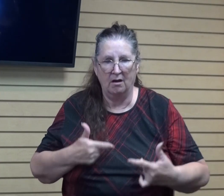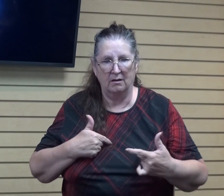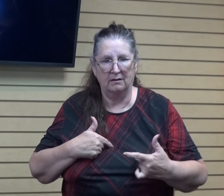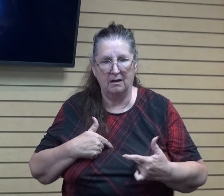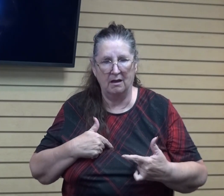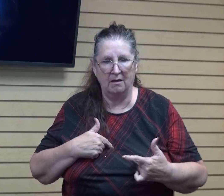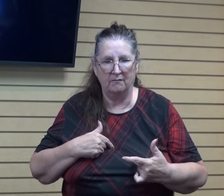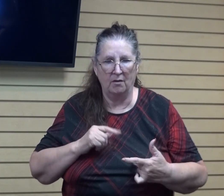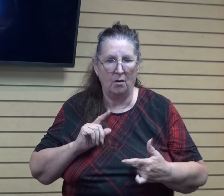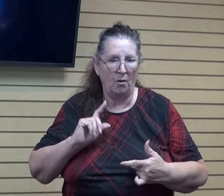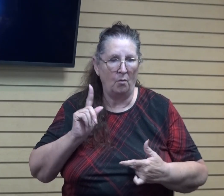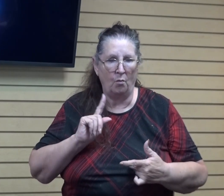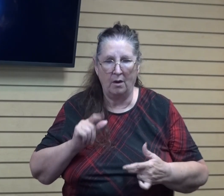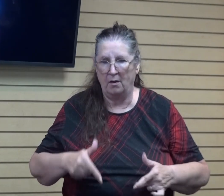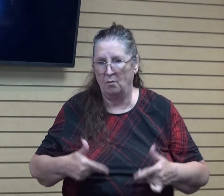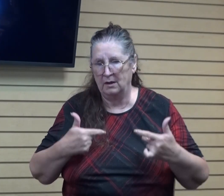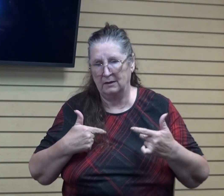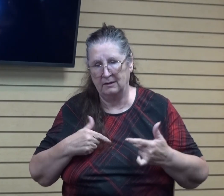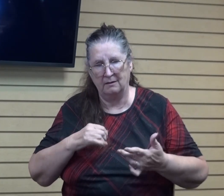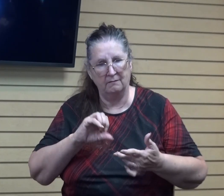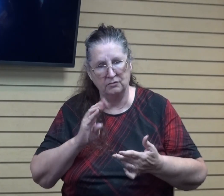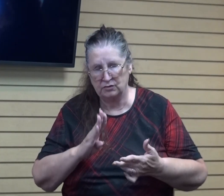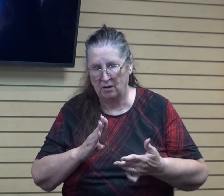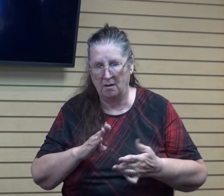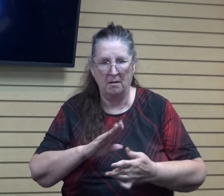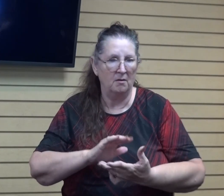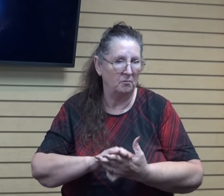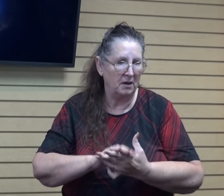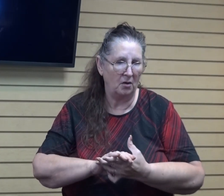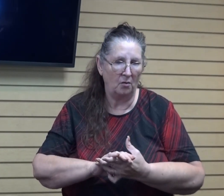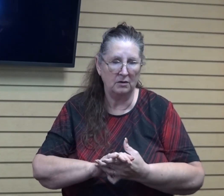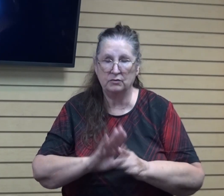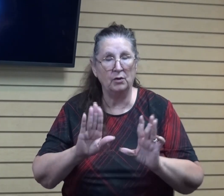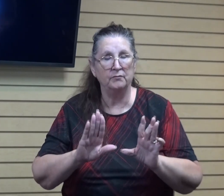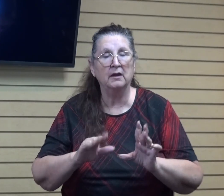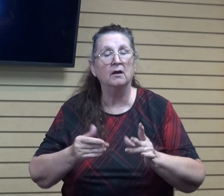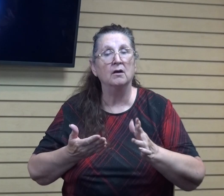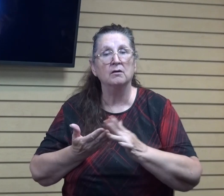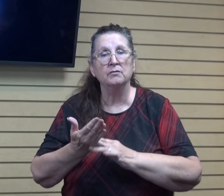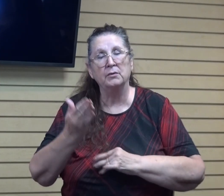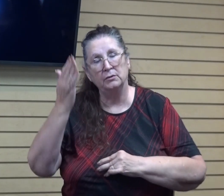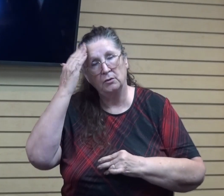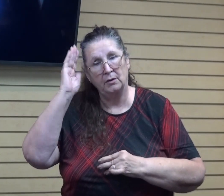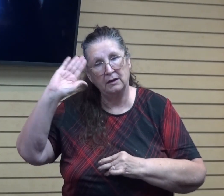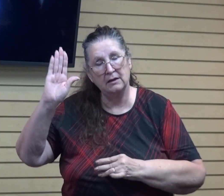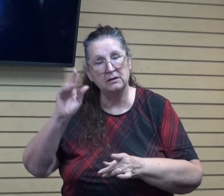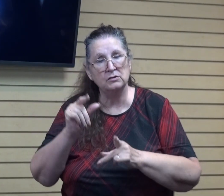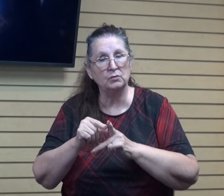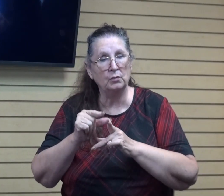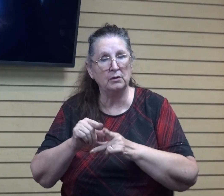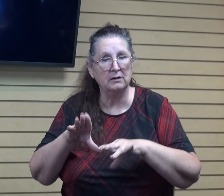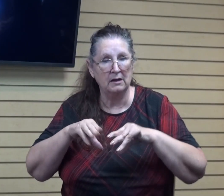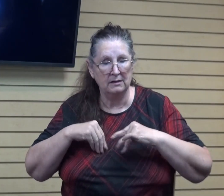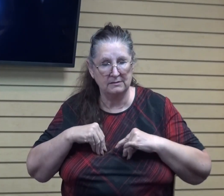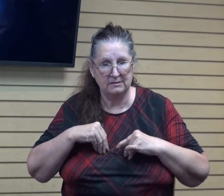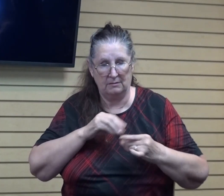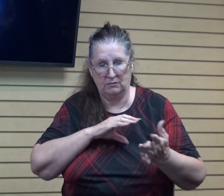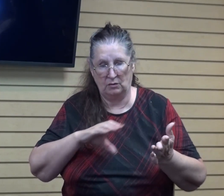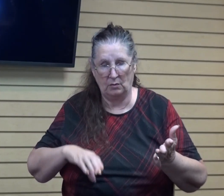jobs, marriages, etc. Rather, through knowing His Word and accepting Christ as Savior, His Spirit can do